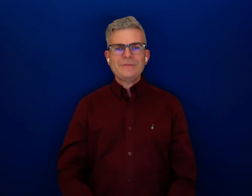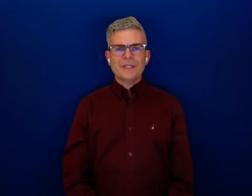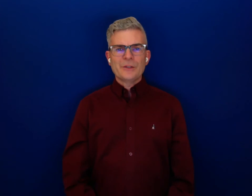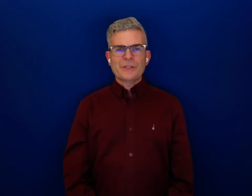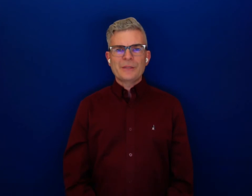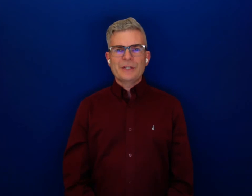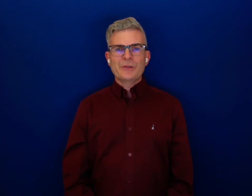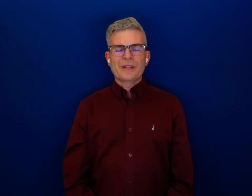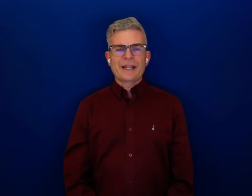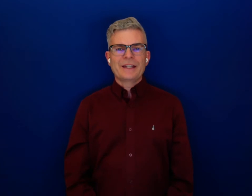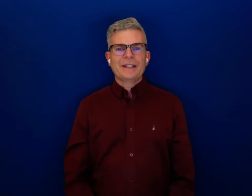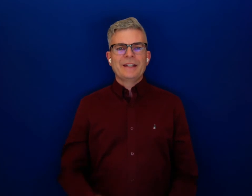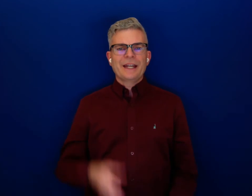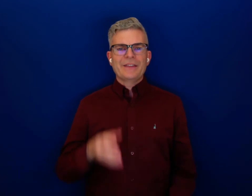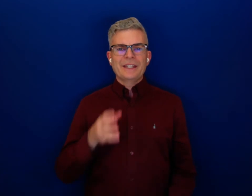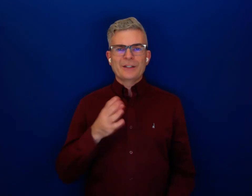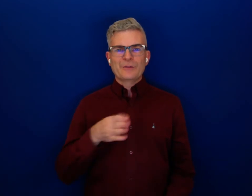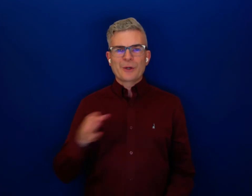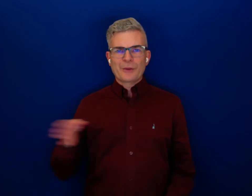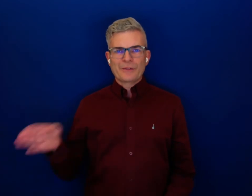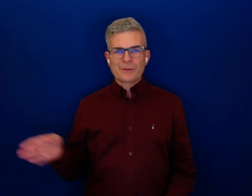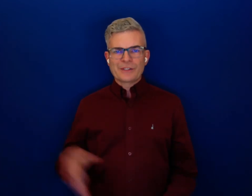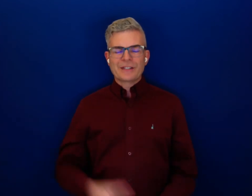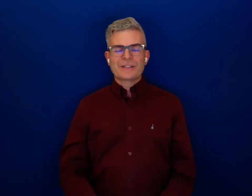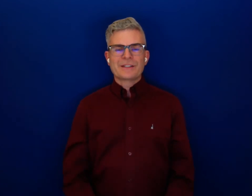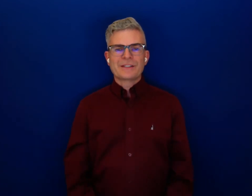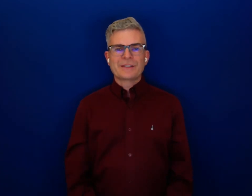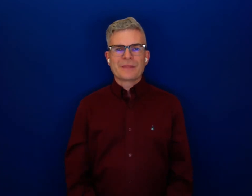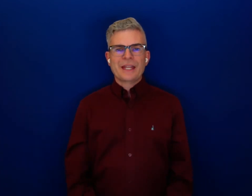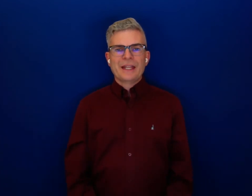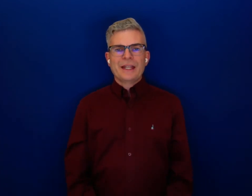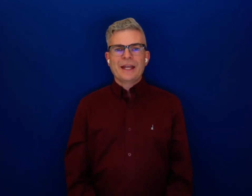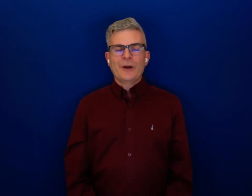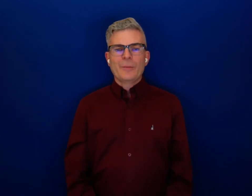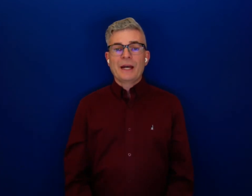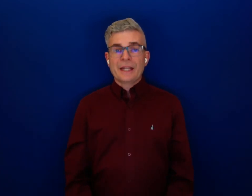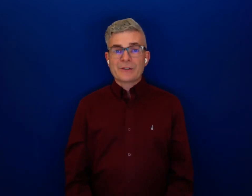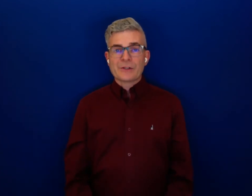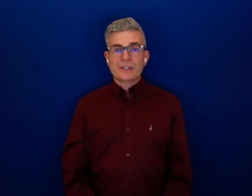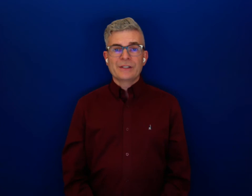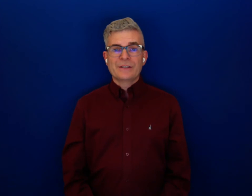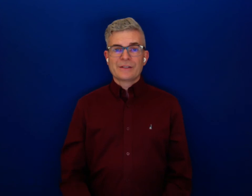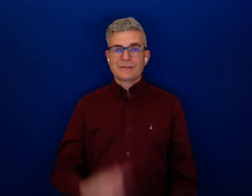you see me doing that at the end of both of those sentences. Now, my answer is,